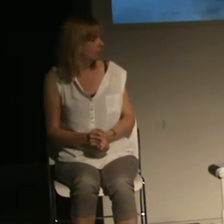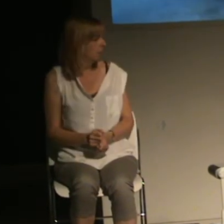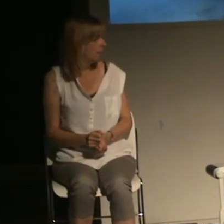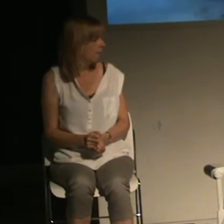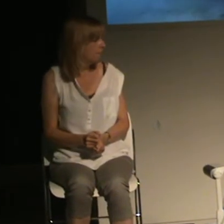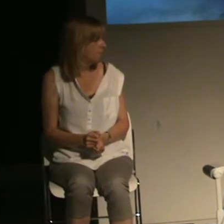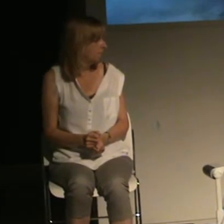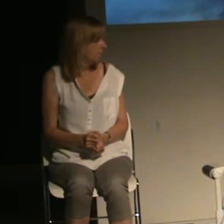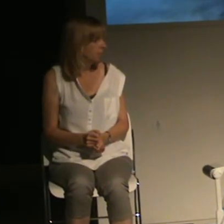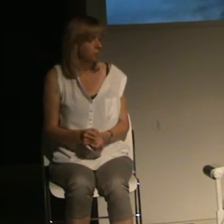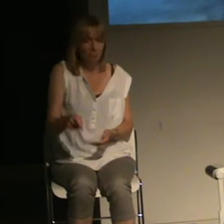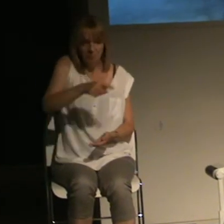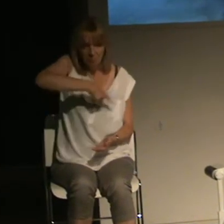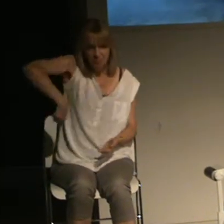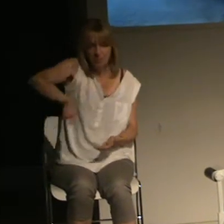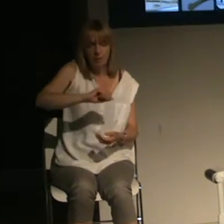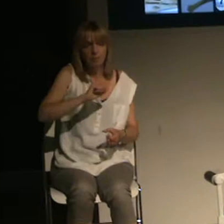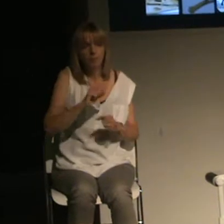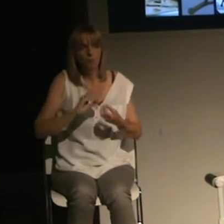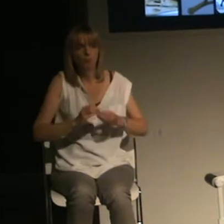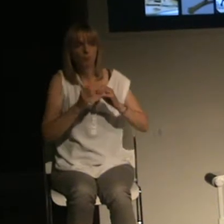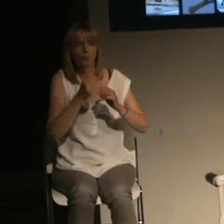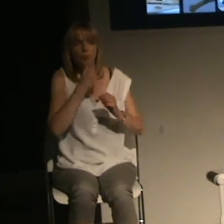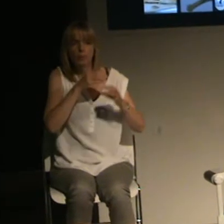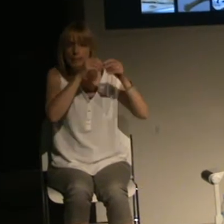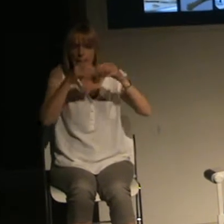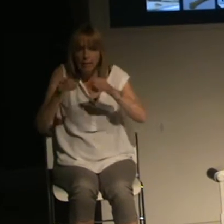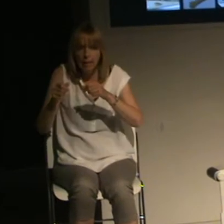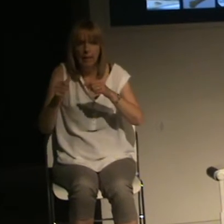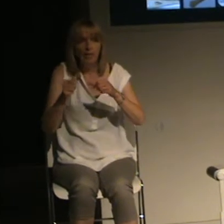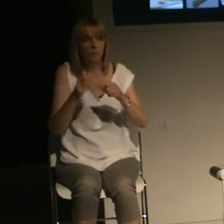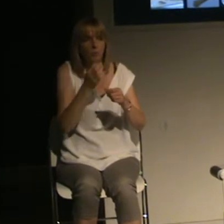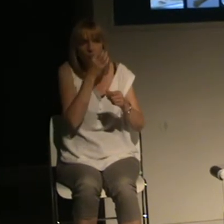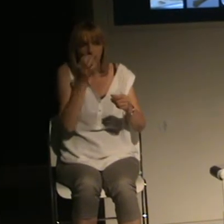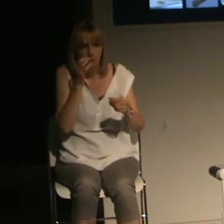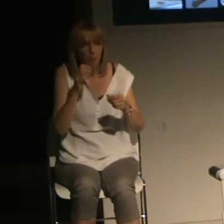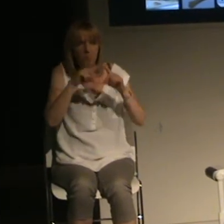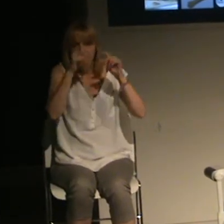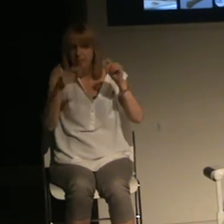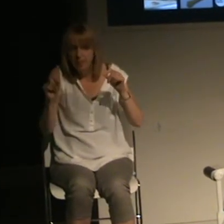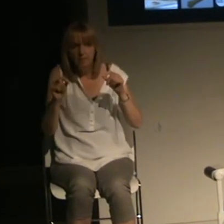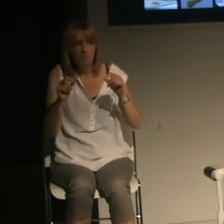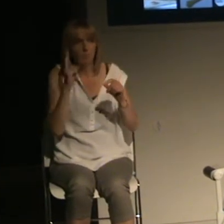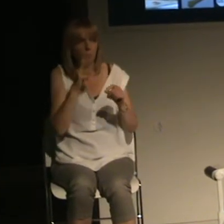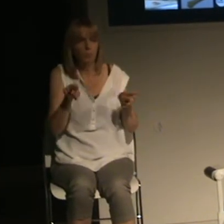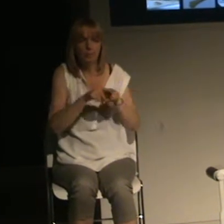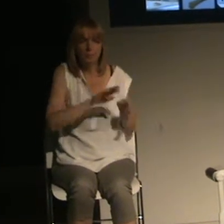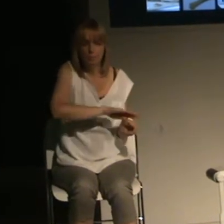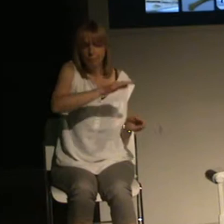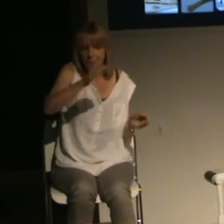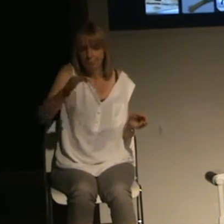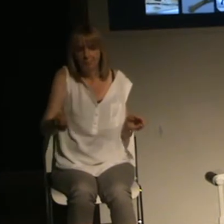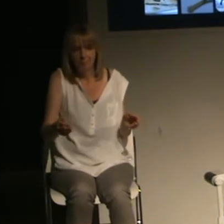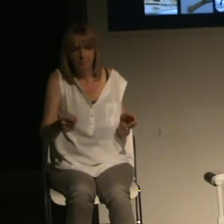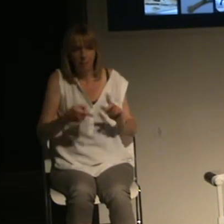made using sand, vegetation, that kind of thing. Just looks like a great big mound. And she lays her eggs